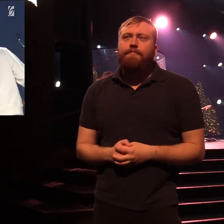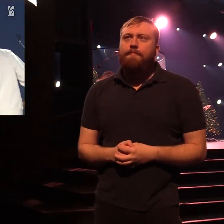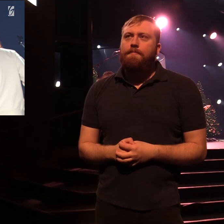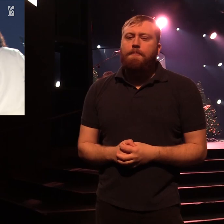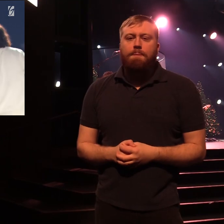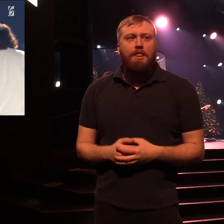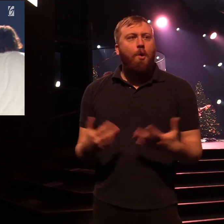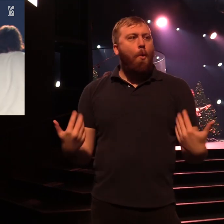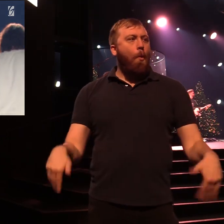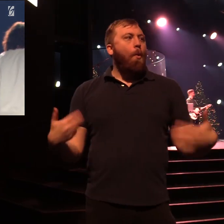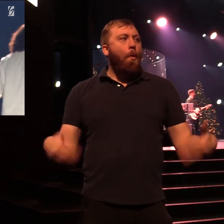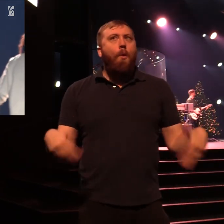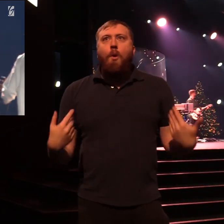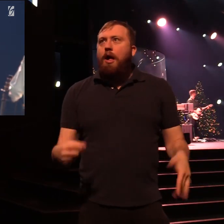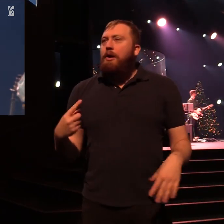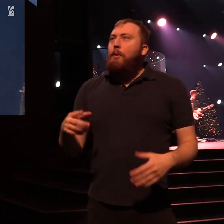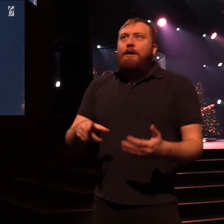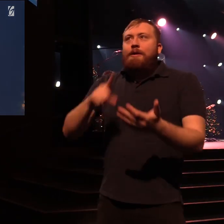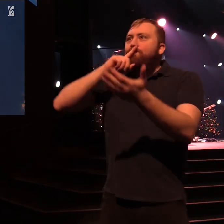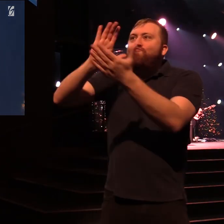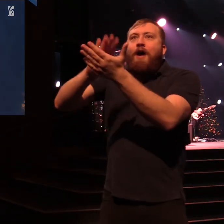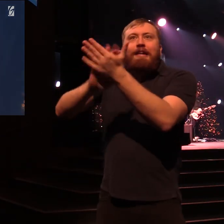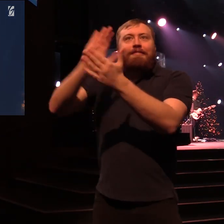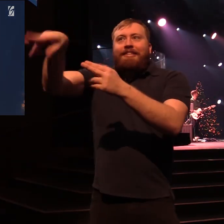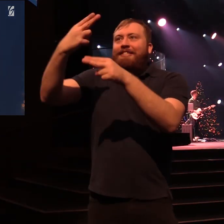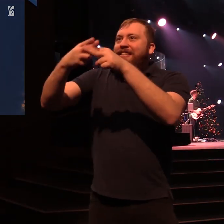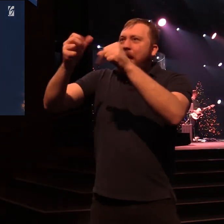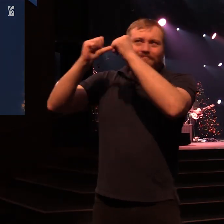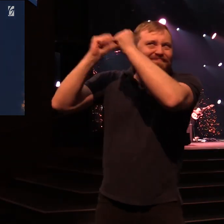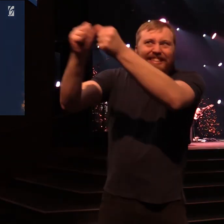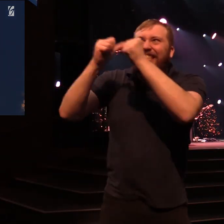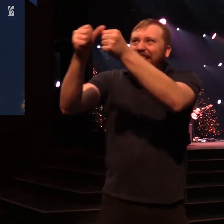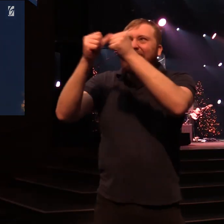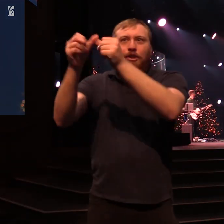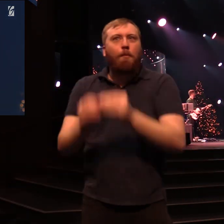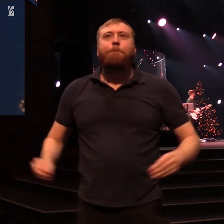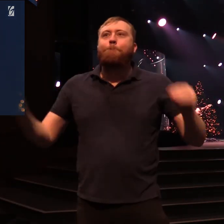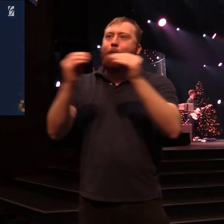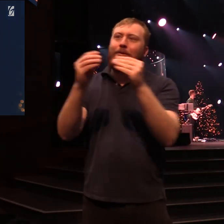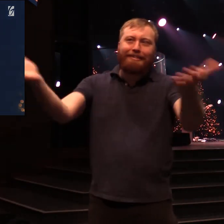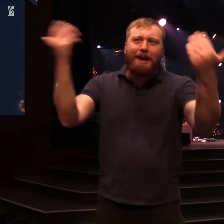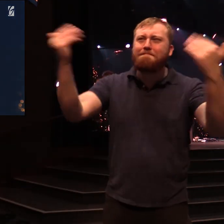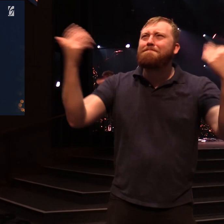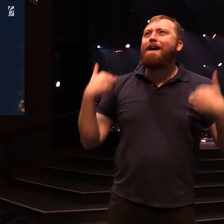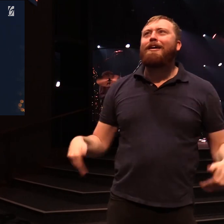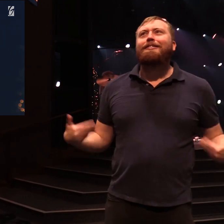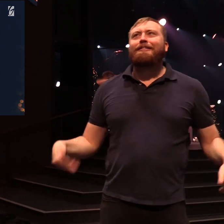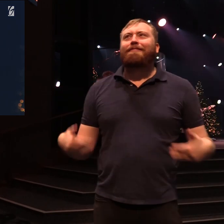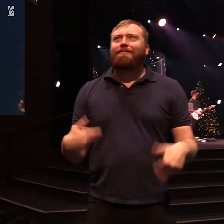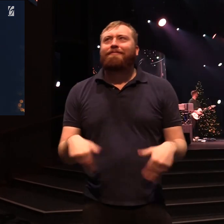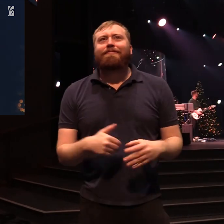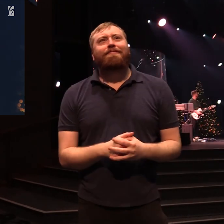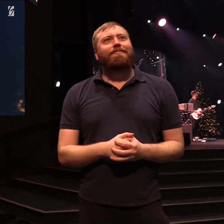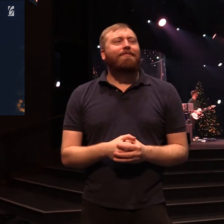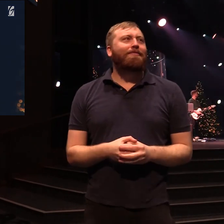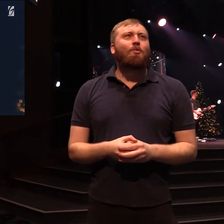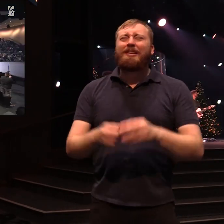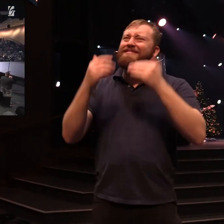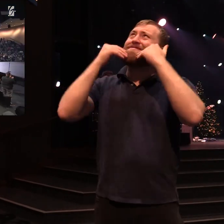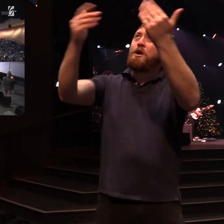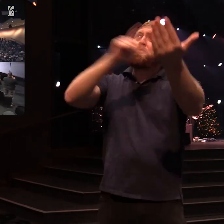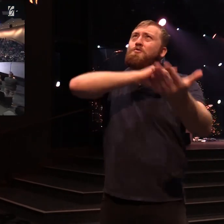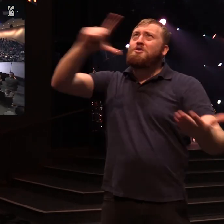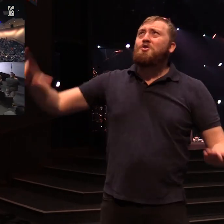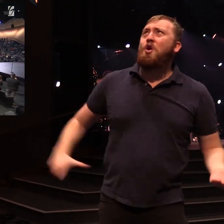Come on, I don't think we can be done praising his name. Come on, give him praise again. That was, thank you, Lord, for meeting us. Thank you, Lord,